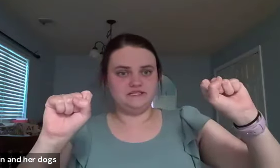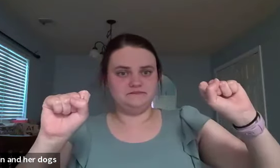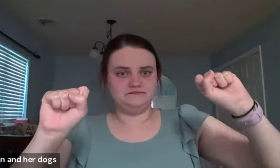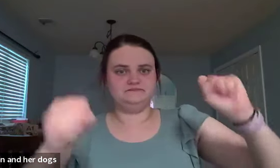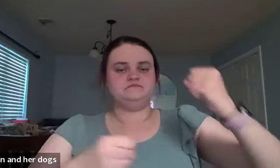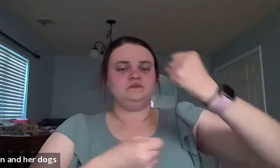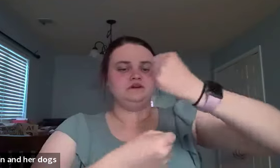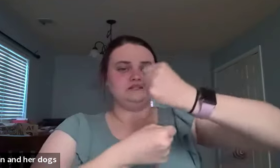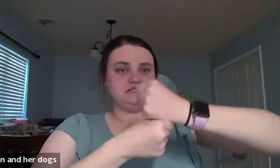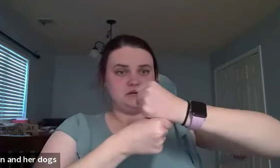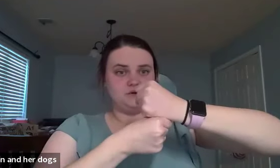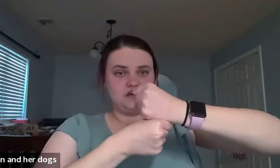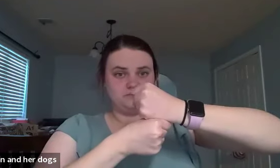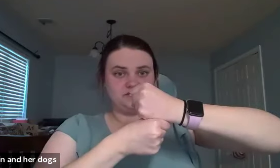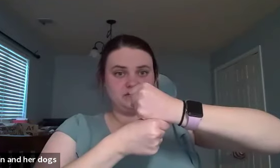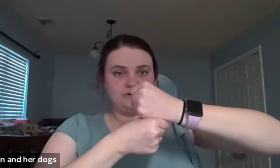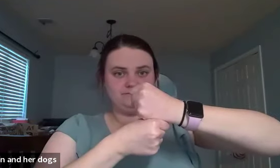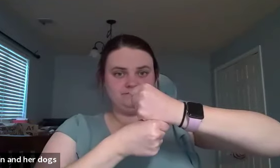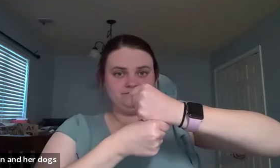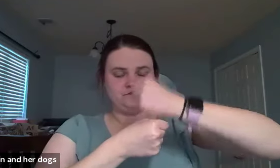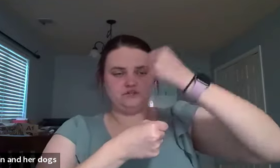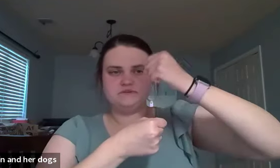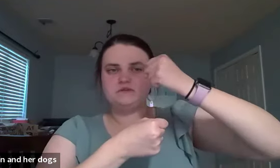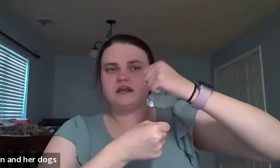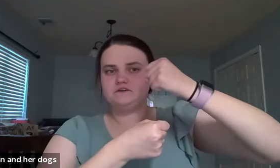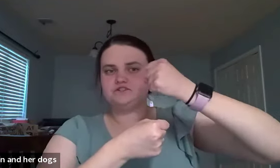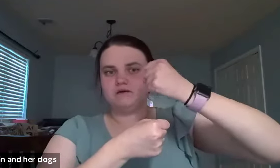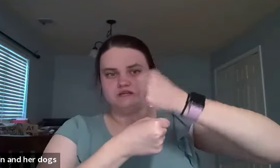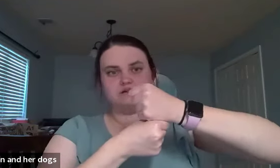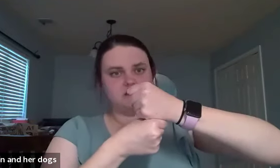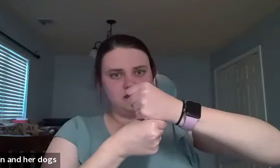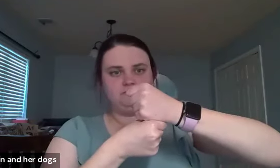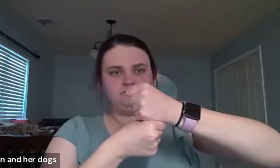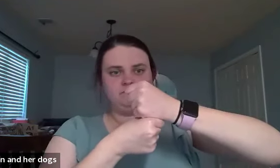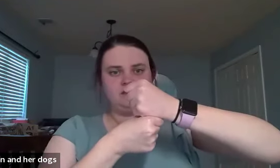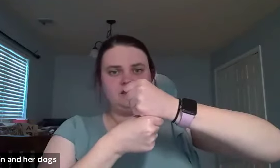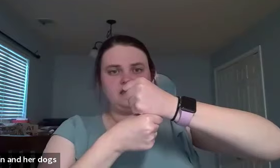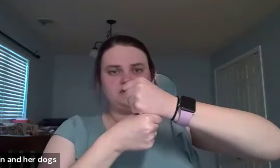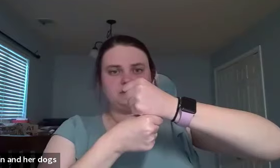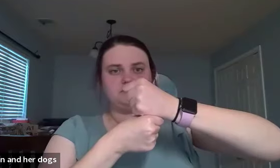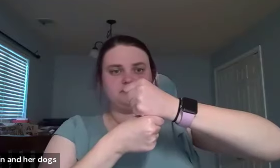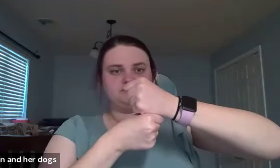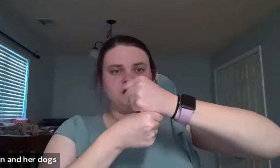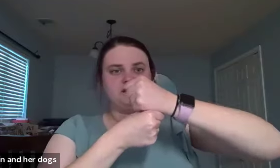fists. You're going to stack them on top of each other. You typically want to have your dominant on top, and you're going to bring your